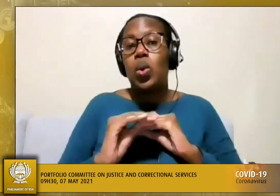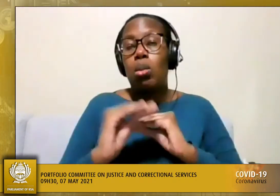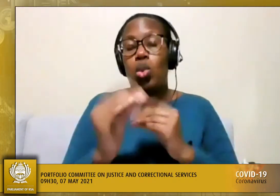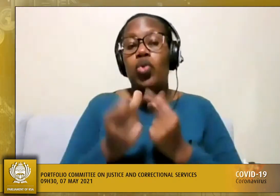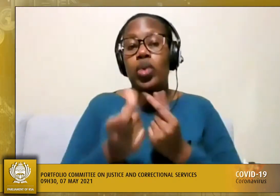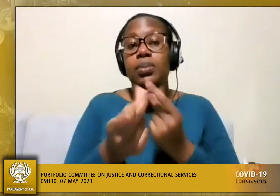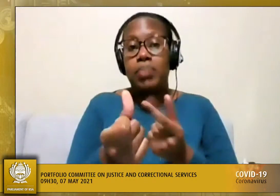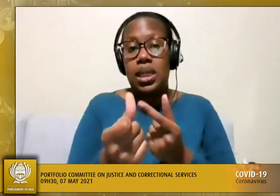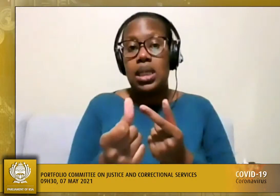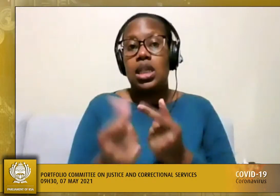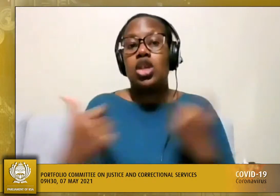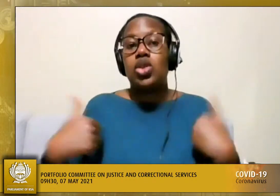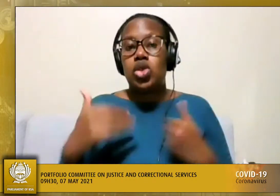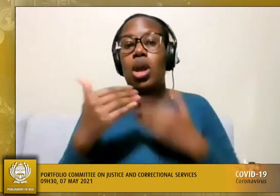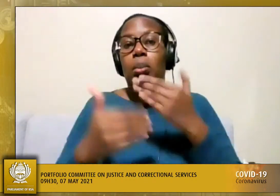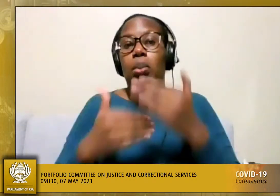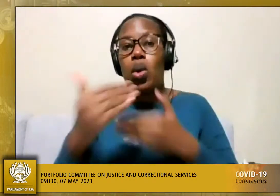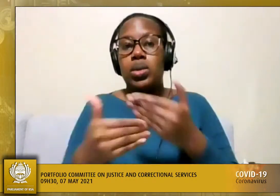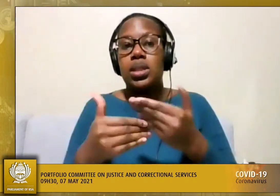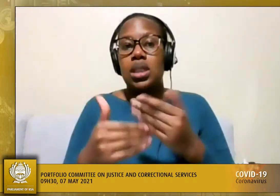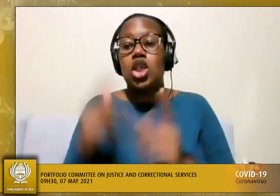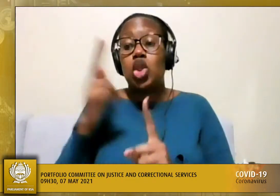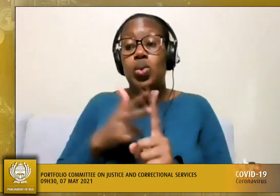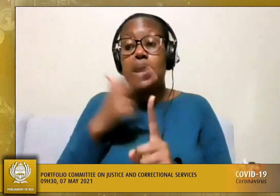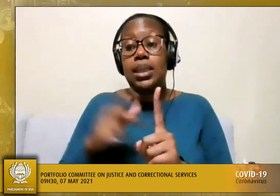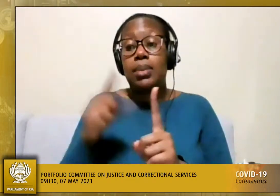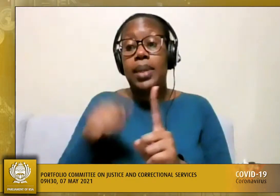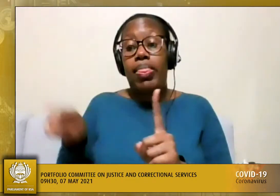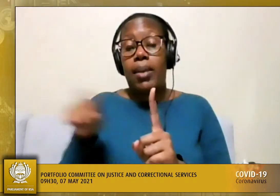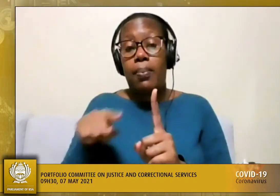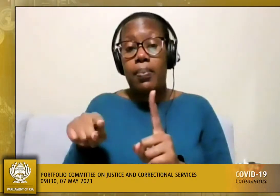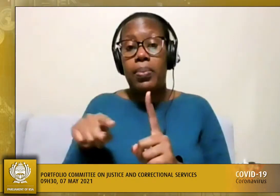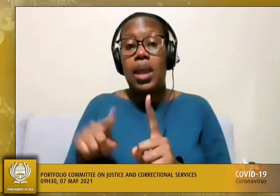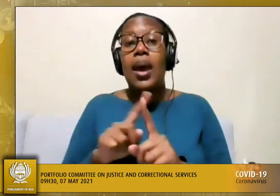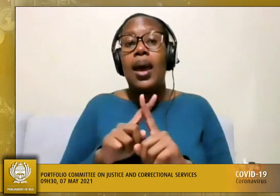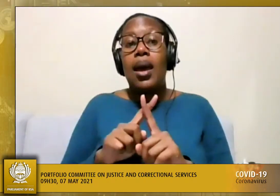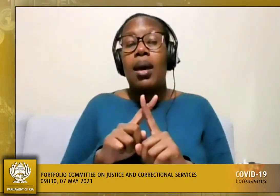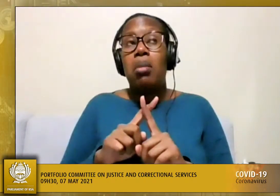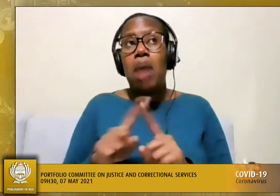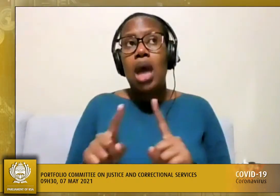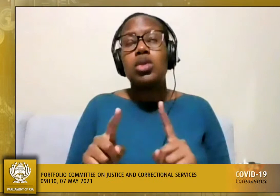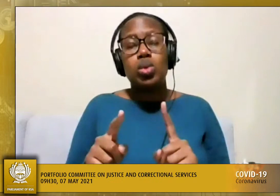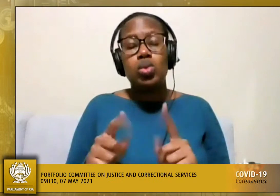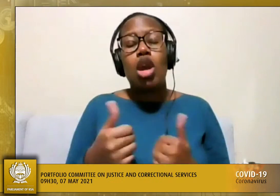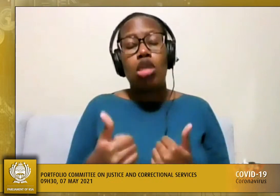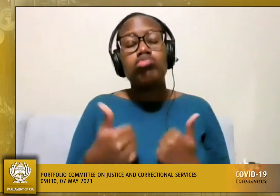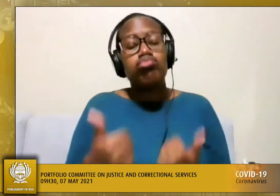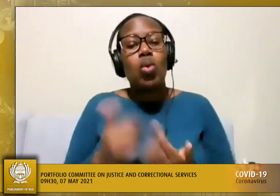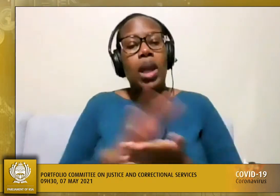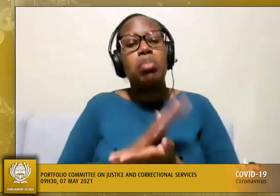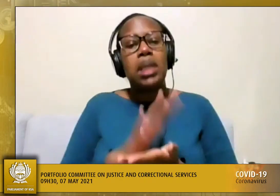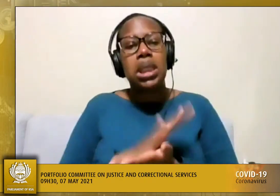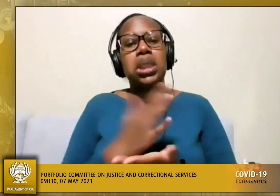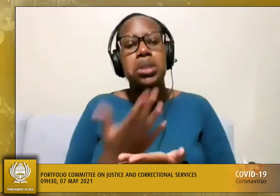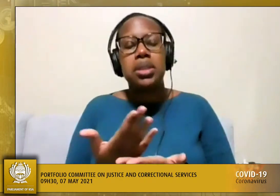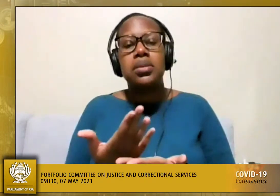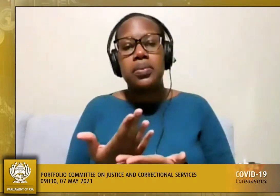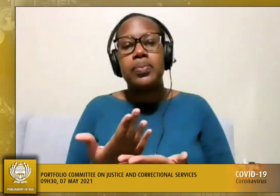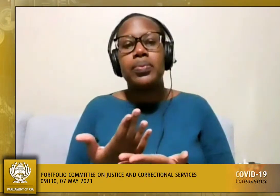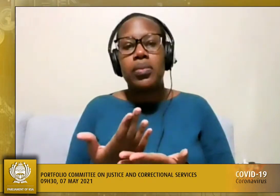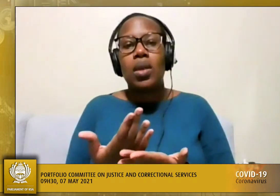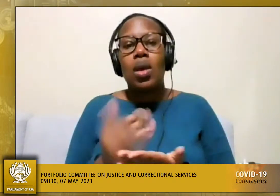to start the processes to discipline them but we are we are quite pleased with the